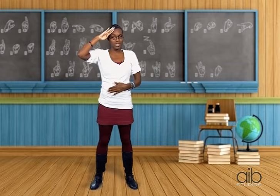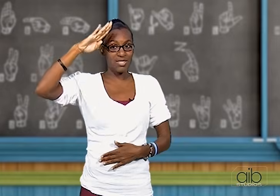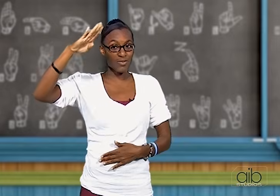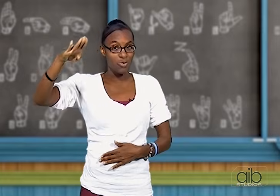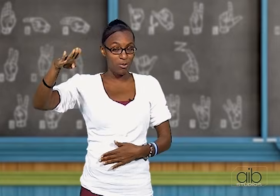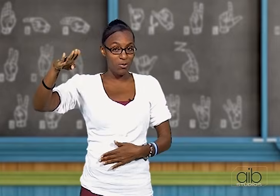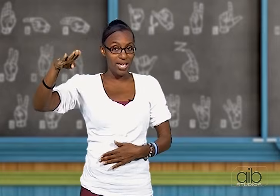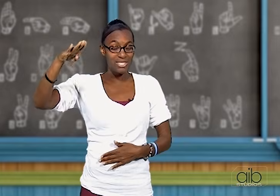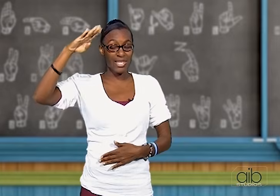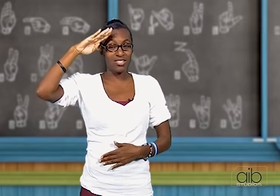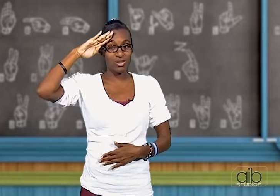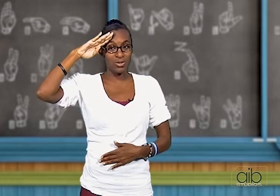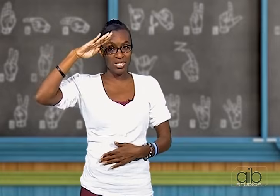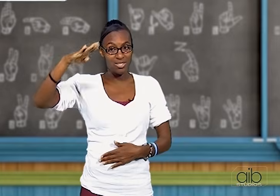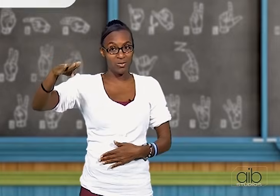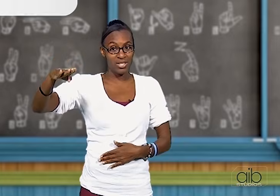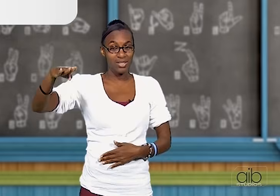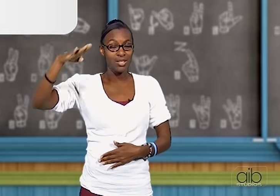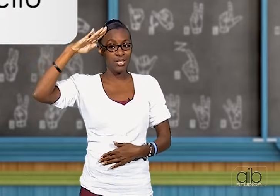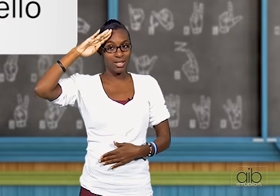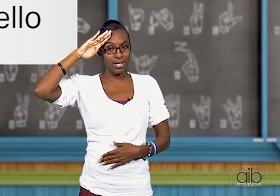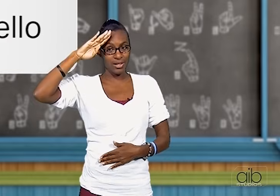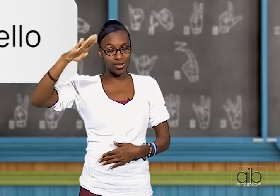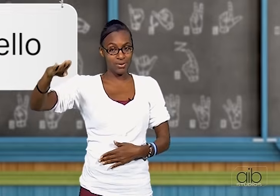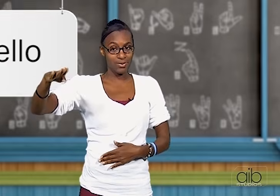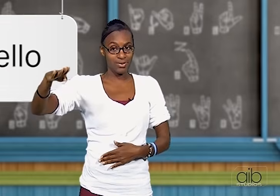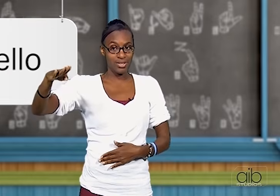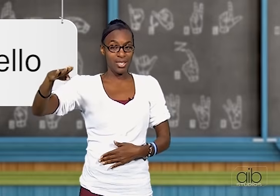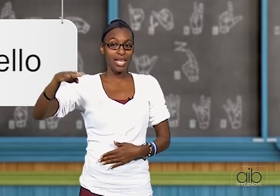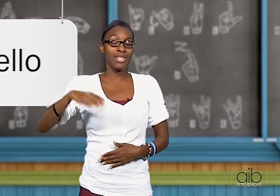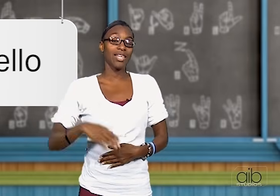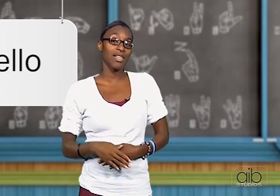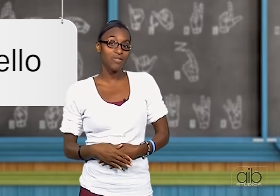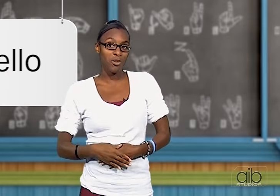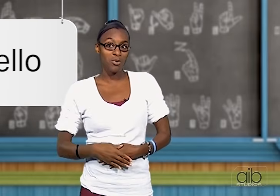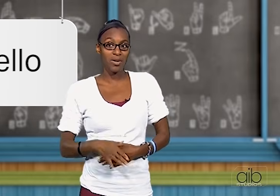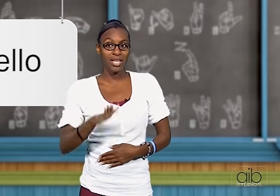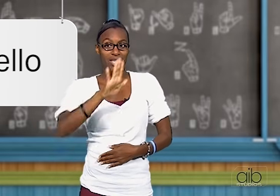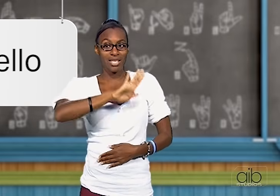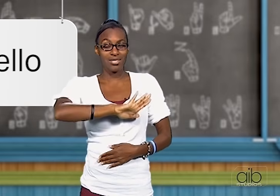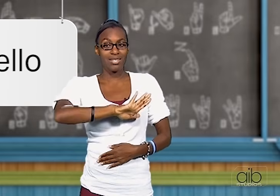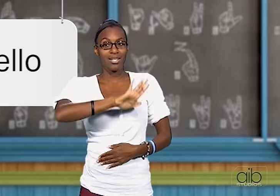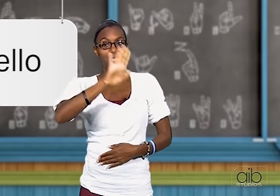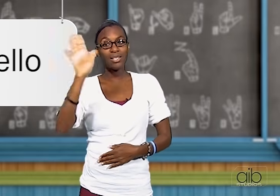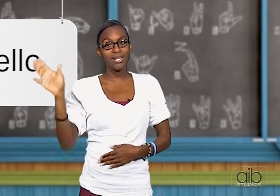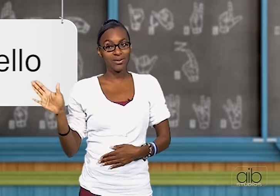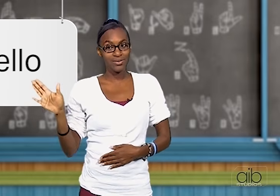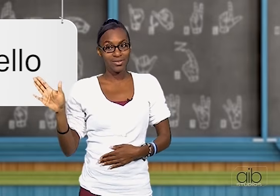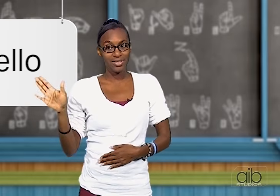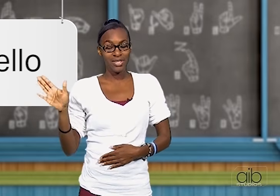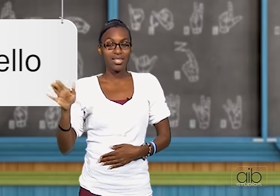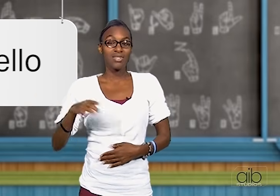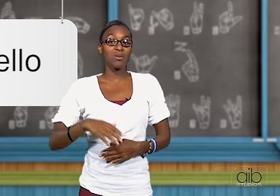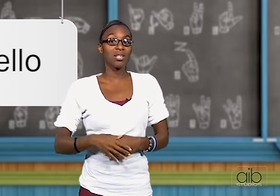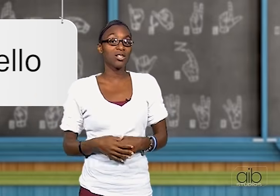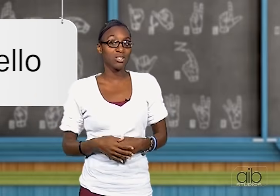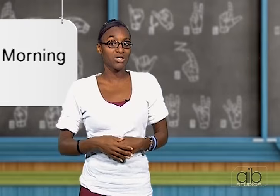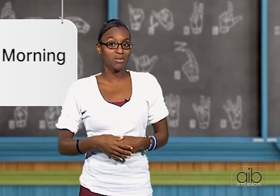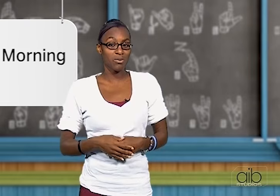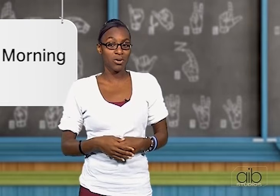is the formal way. It's like saluting someone. Hello. And the informal way is hello. Then we learn good morning.